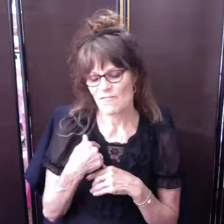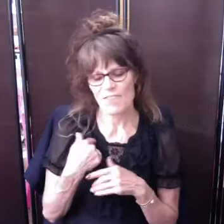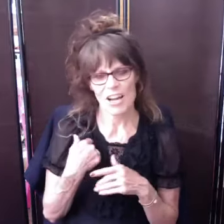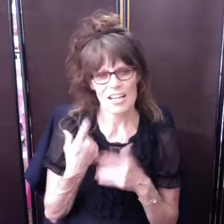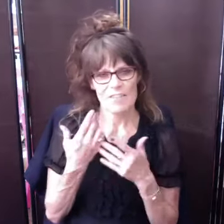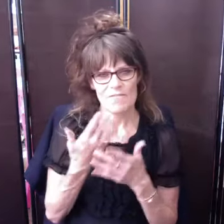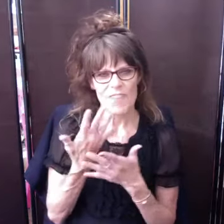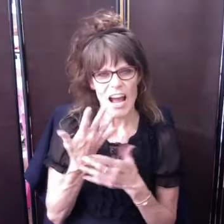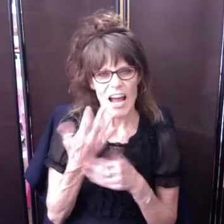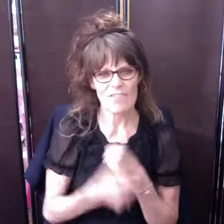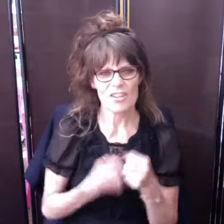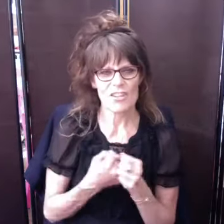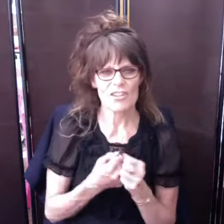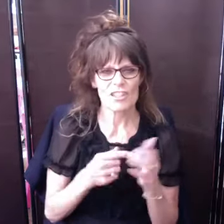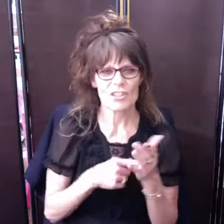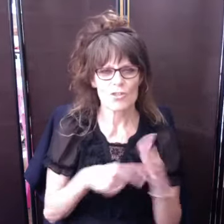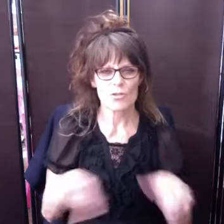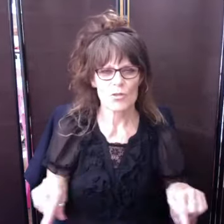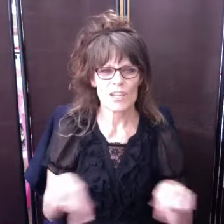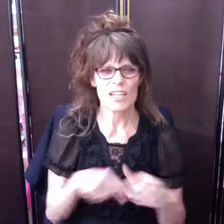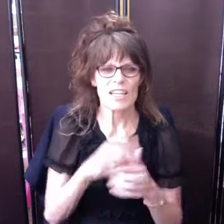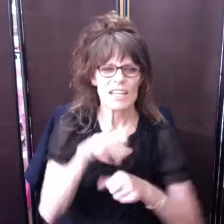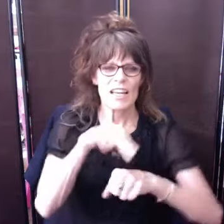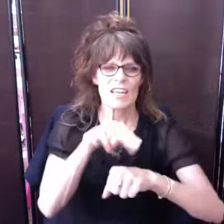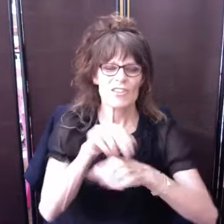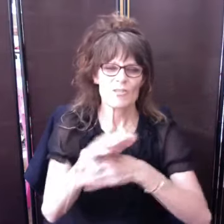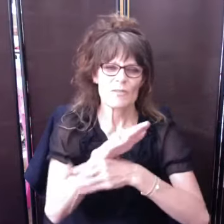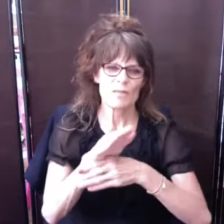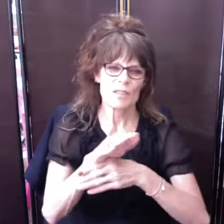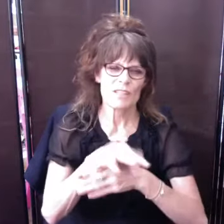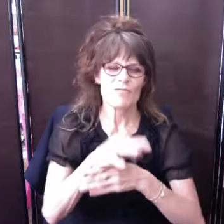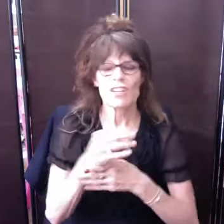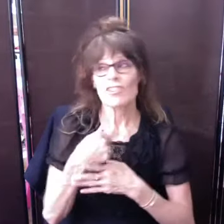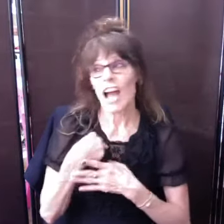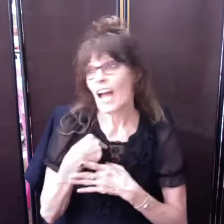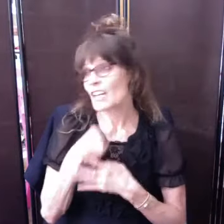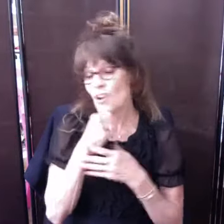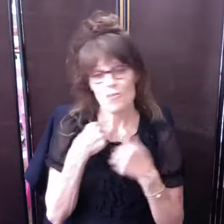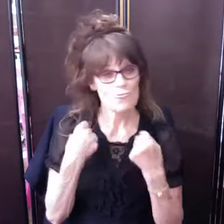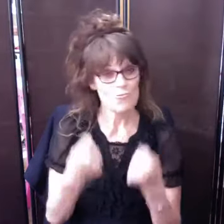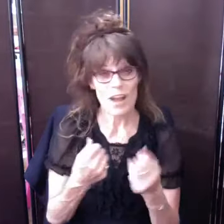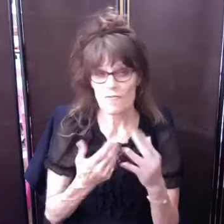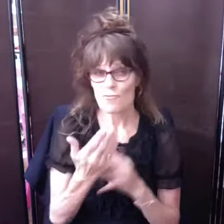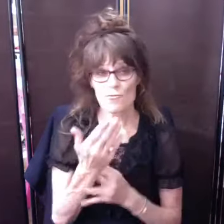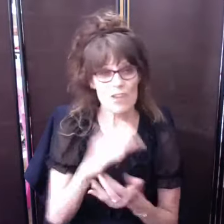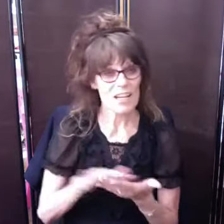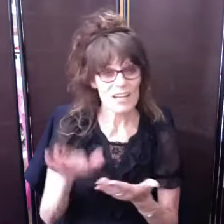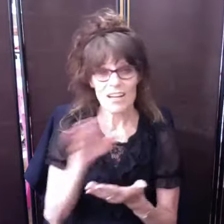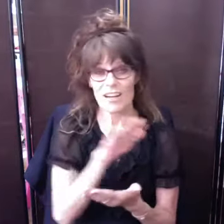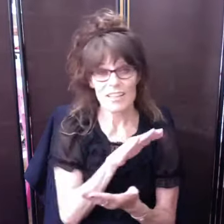international business and French, and it's just down the road from my house today. And I can tell you, I still don't drive through that campus because I know they're going to figure out they made a mistake and they're going to take that